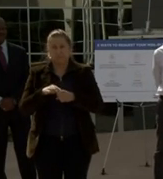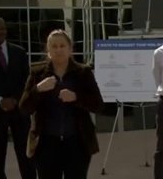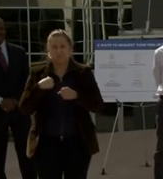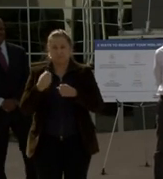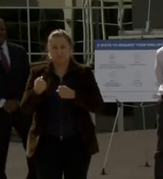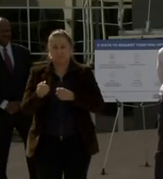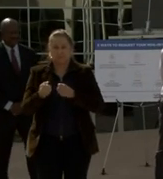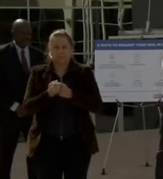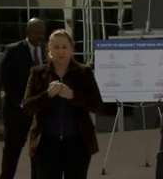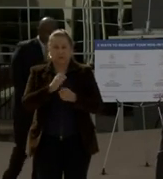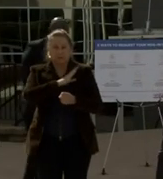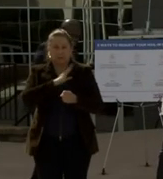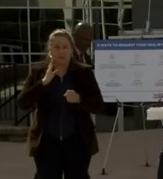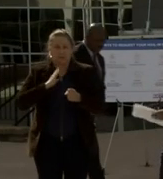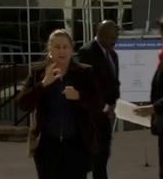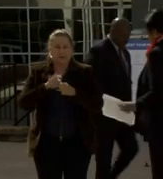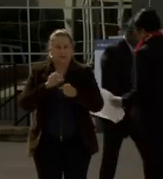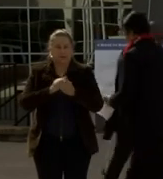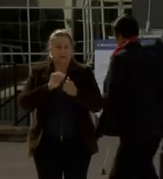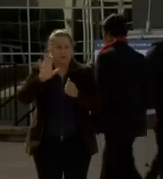needs.